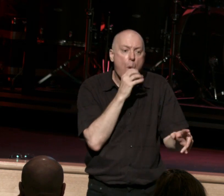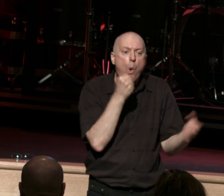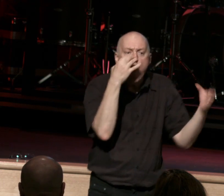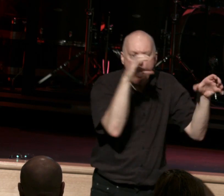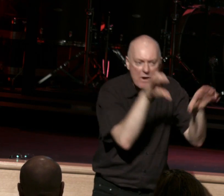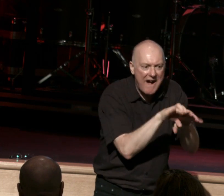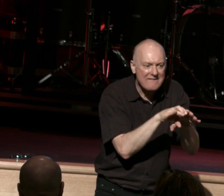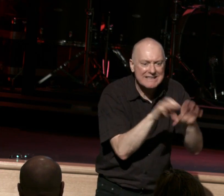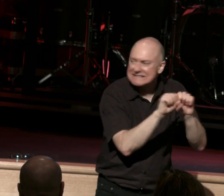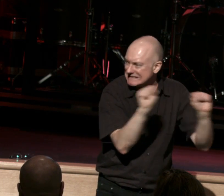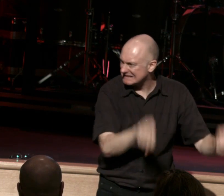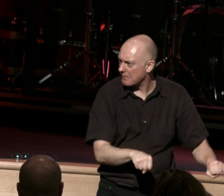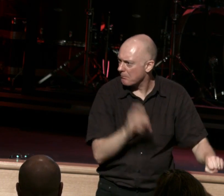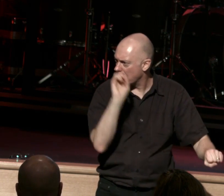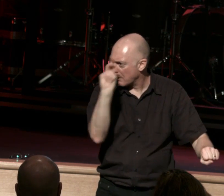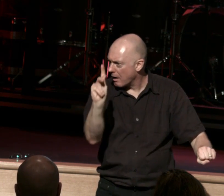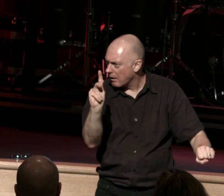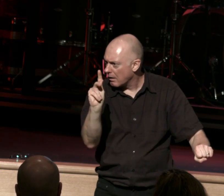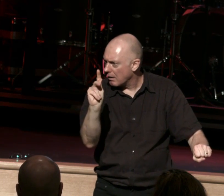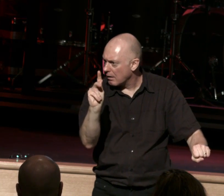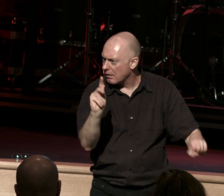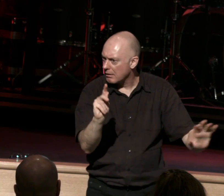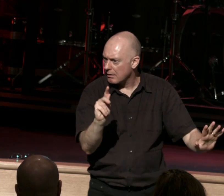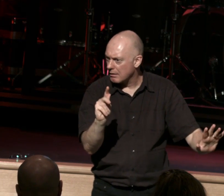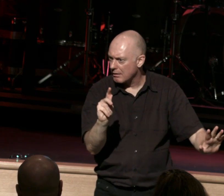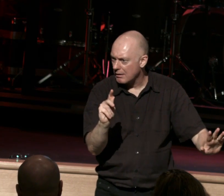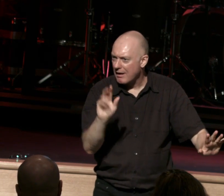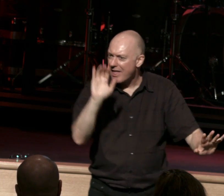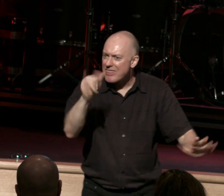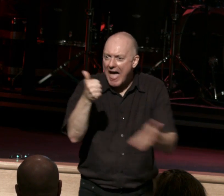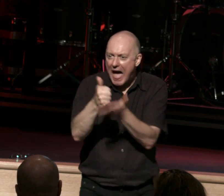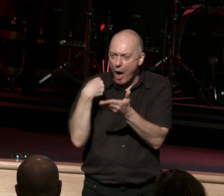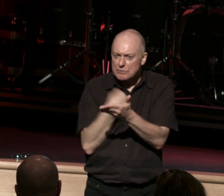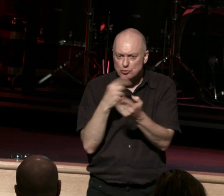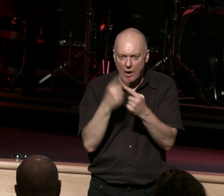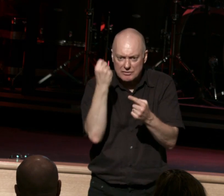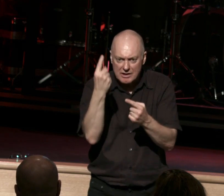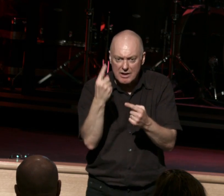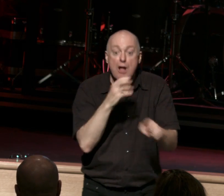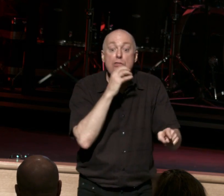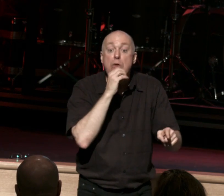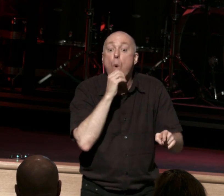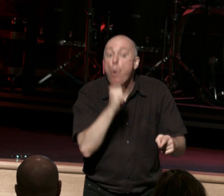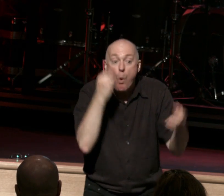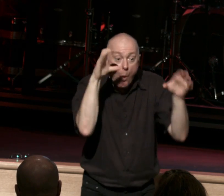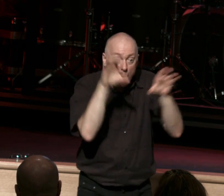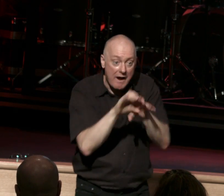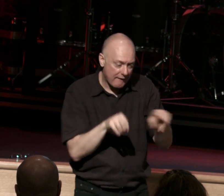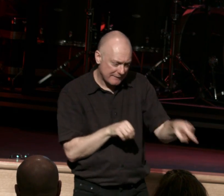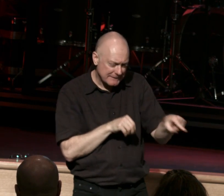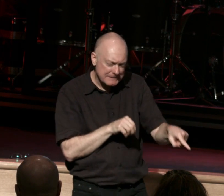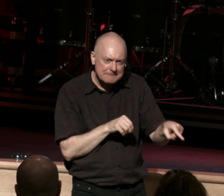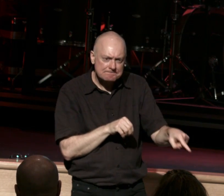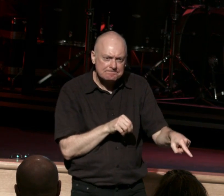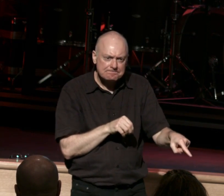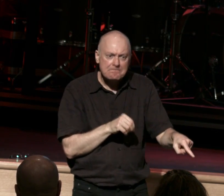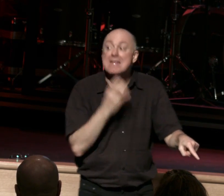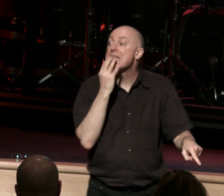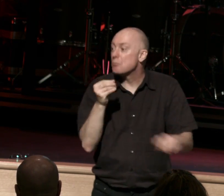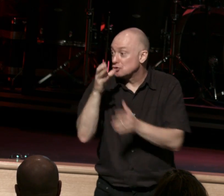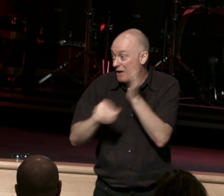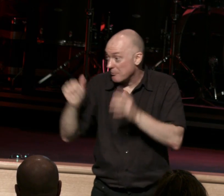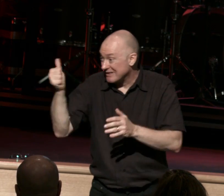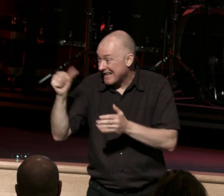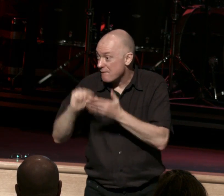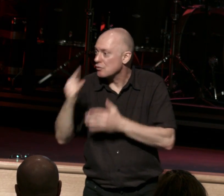or the old covenant system. So this is a very helpful description here. The old covenant then, in terms